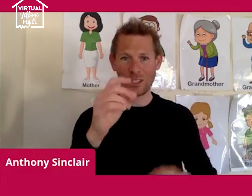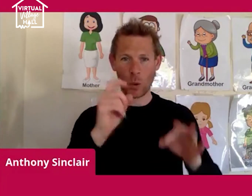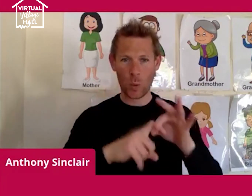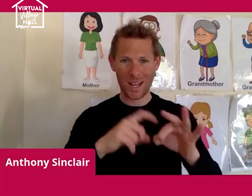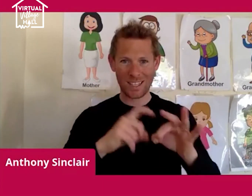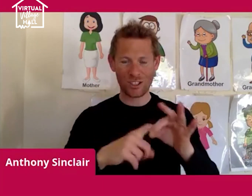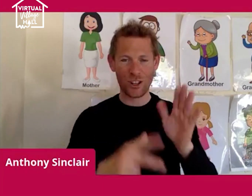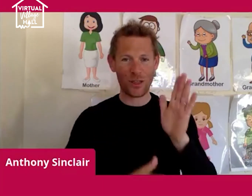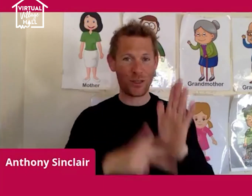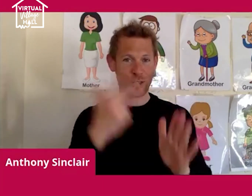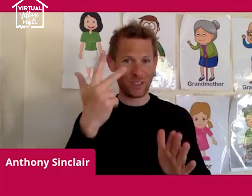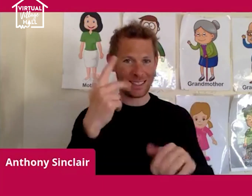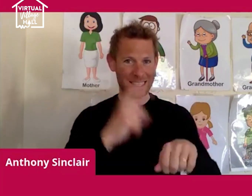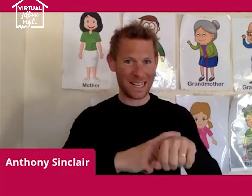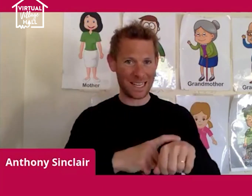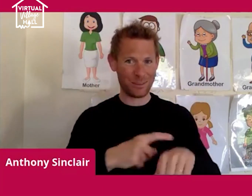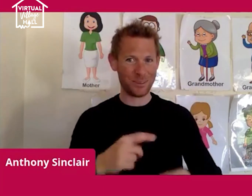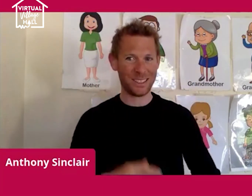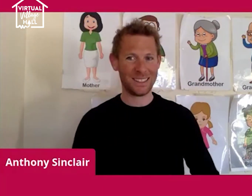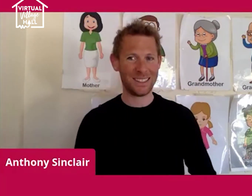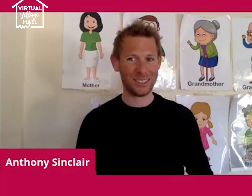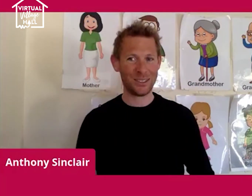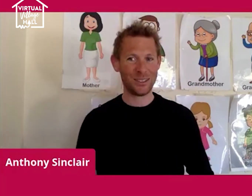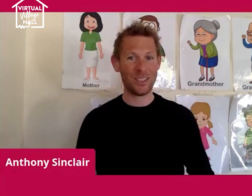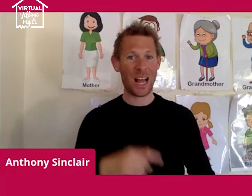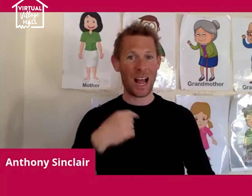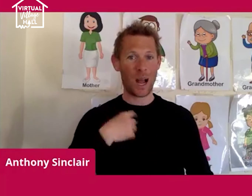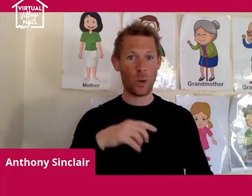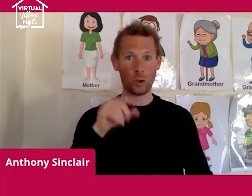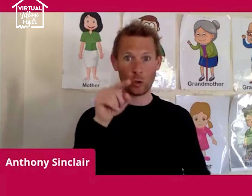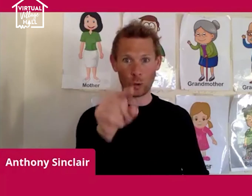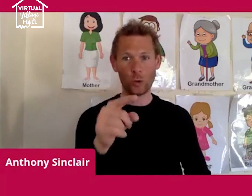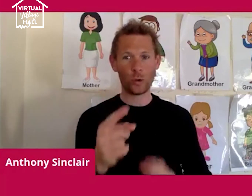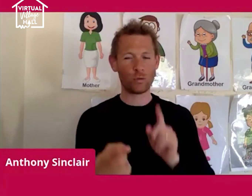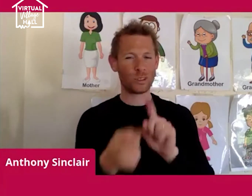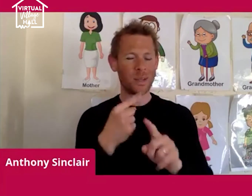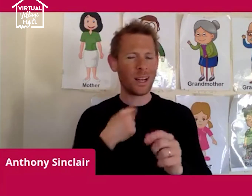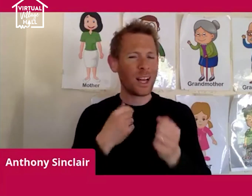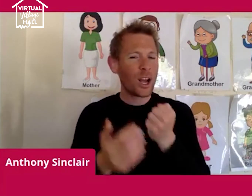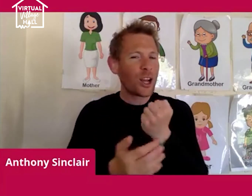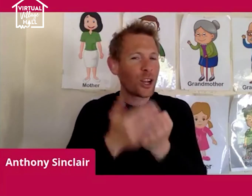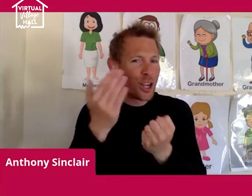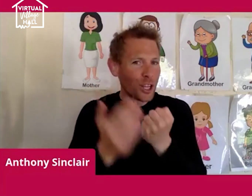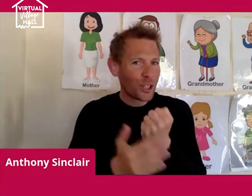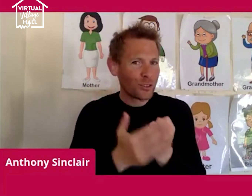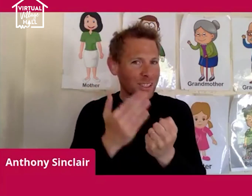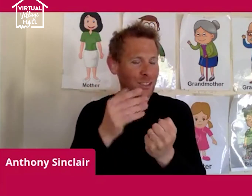So I'm going to ask you some questions, a question 3 times, and I want you to respond.